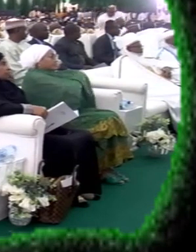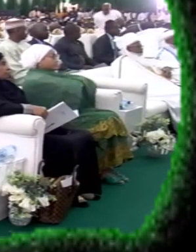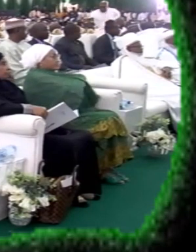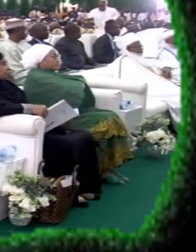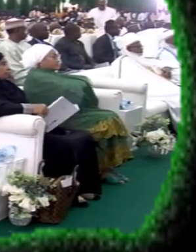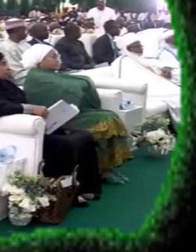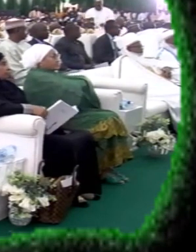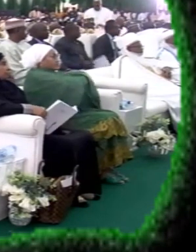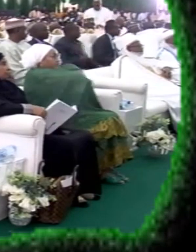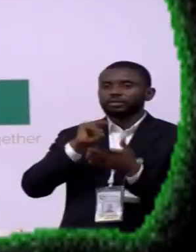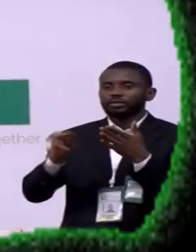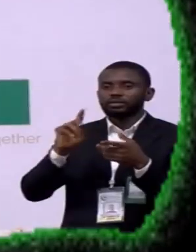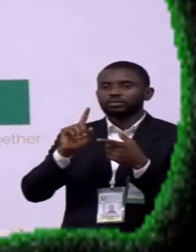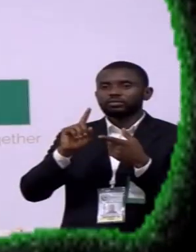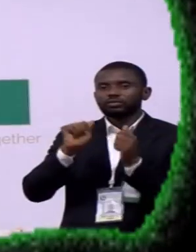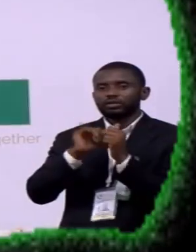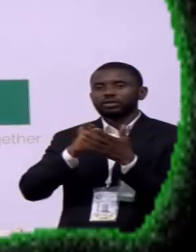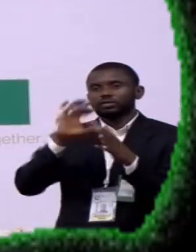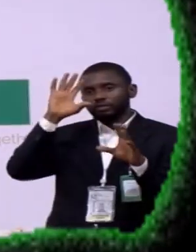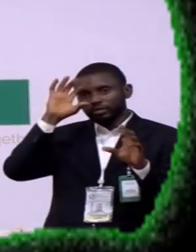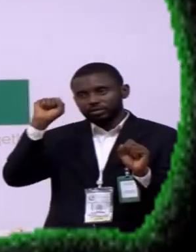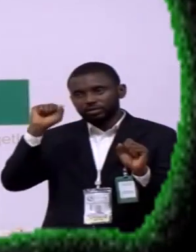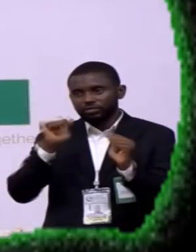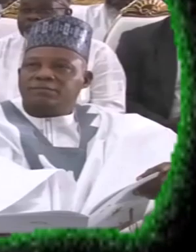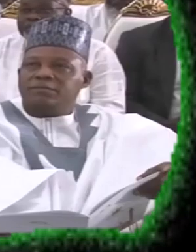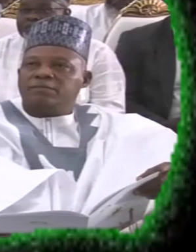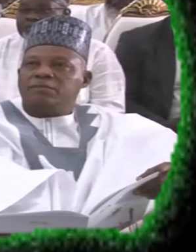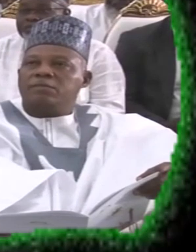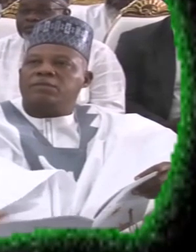so that we can save time, if you so permit, sir.